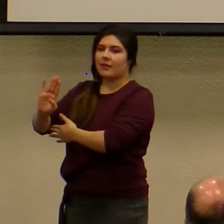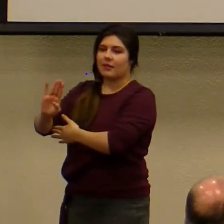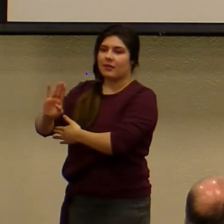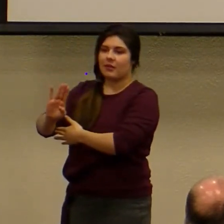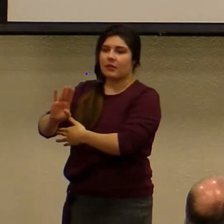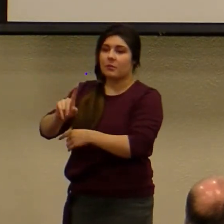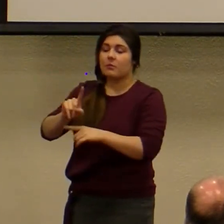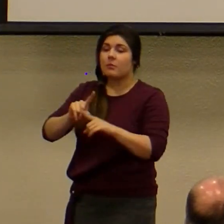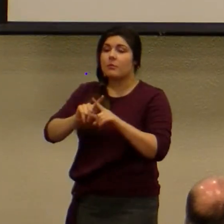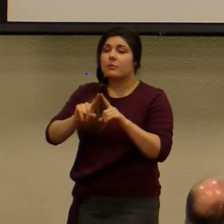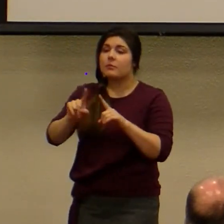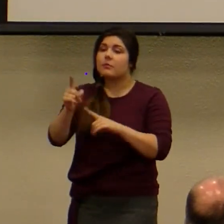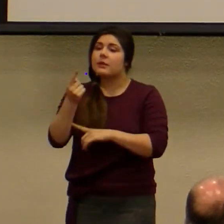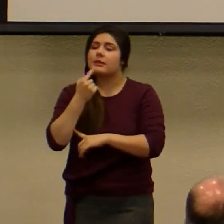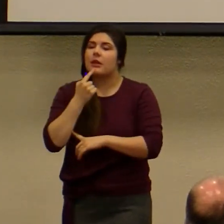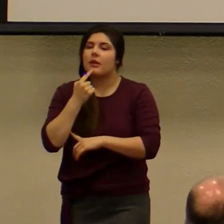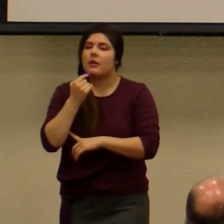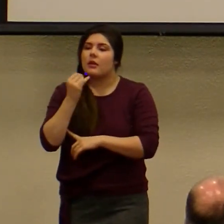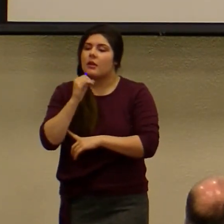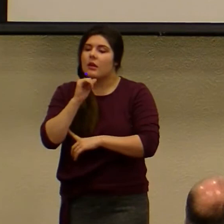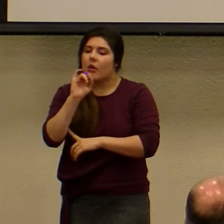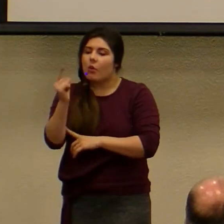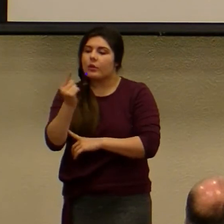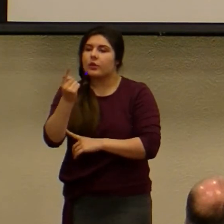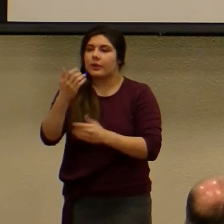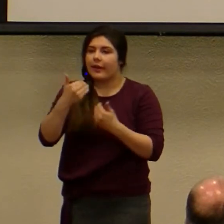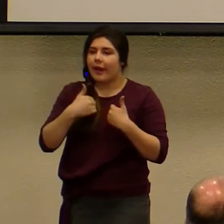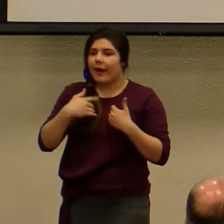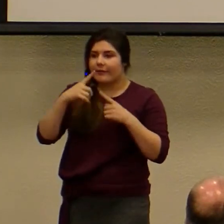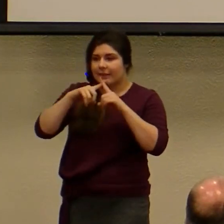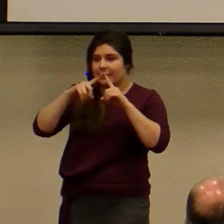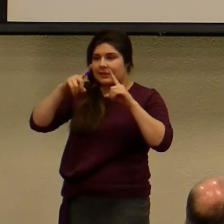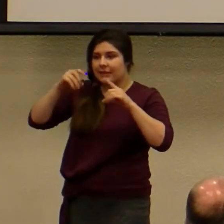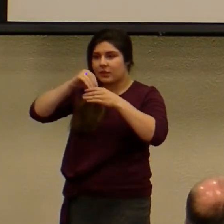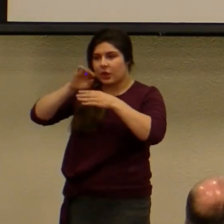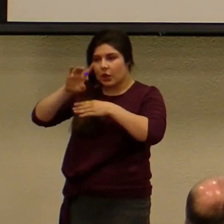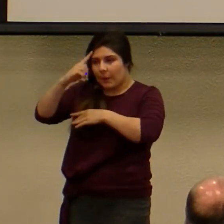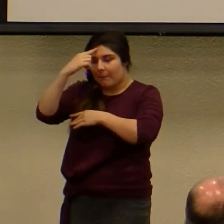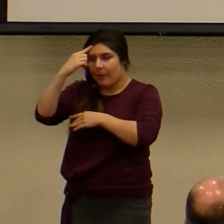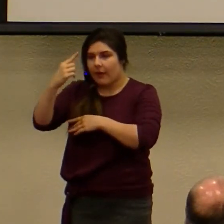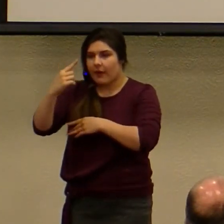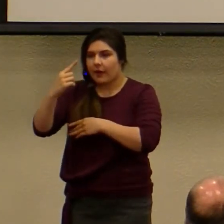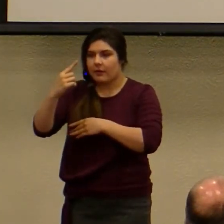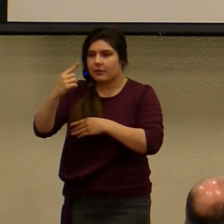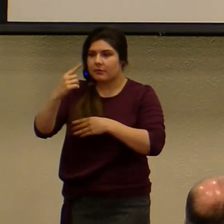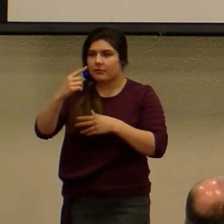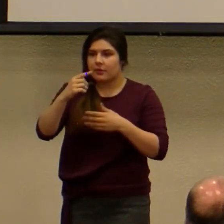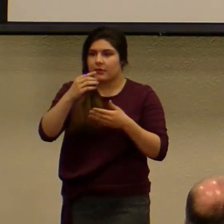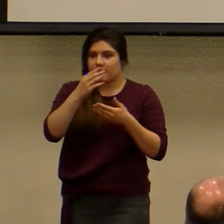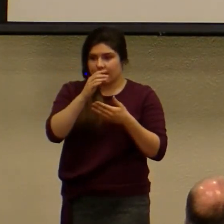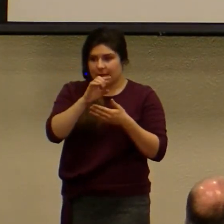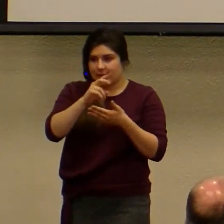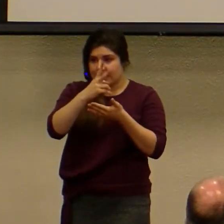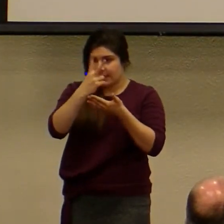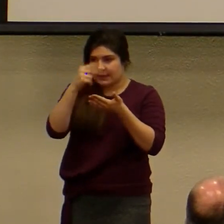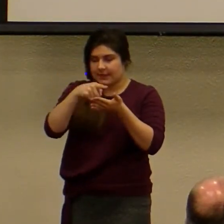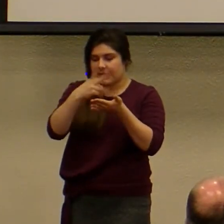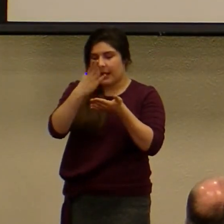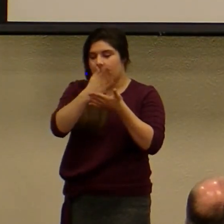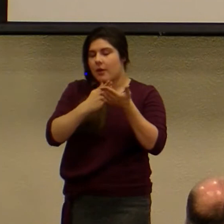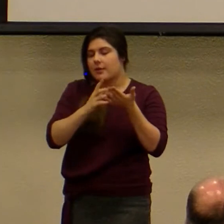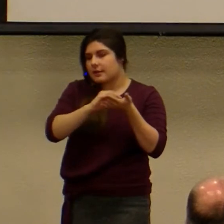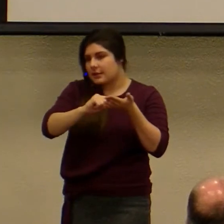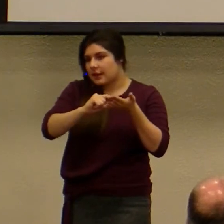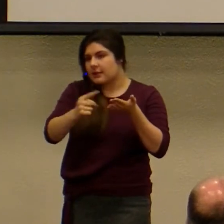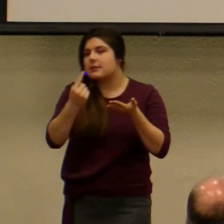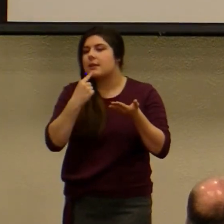But he says not only do you need to have distinction in your mind. Look at the B clause of the text. You need to have